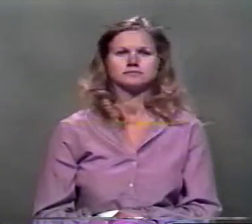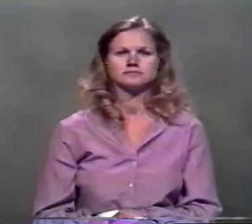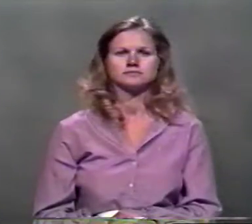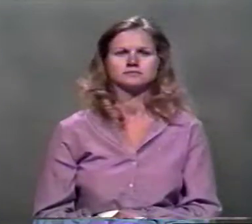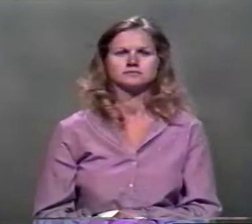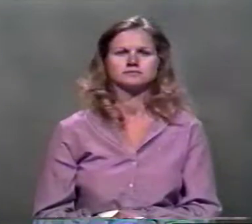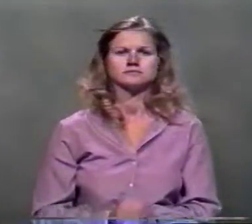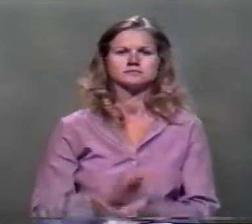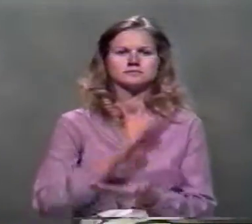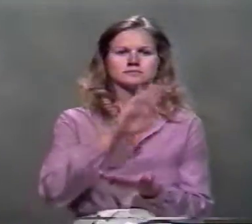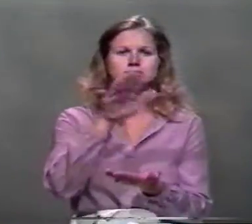Center.